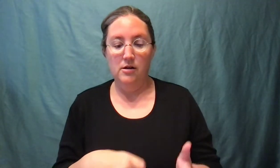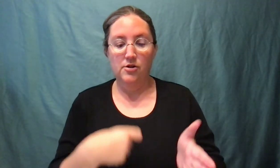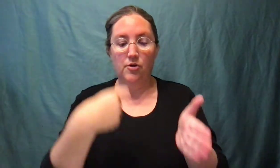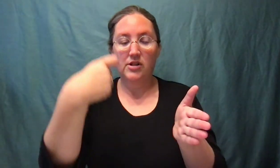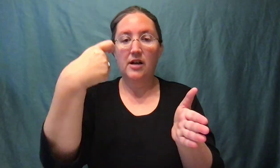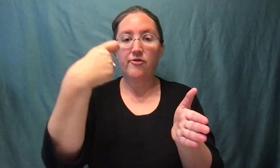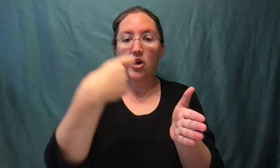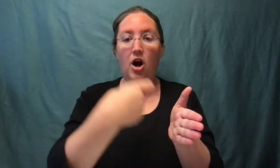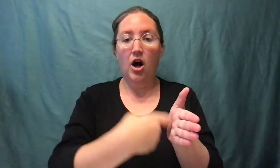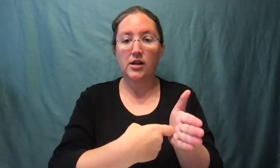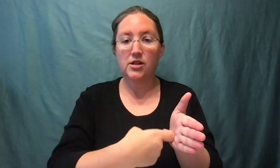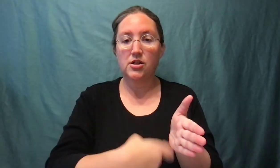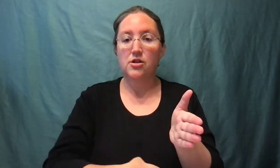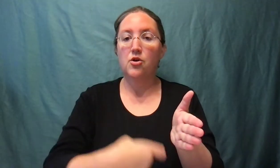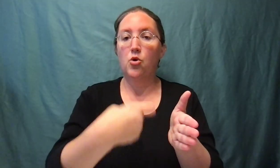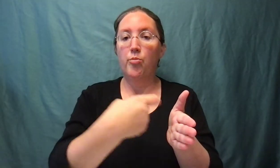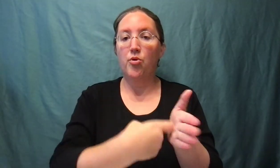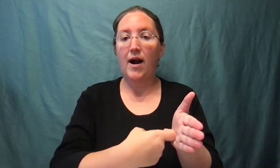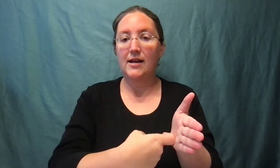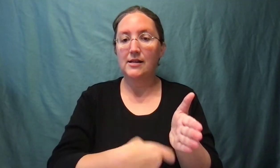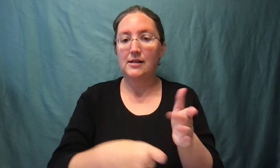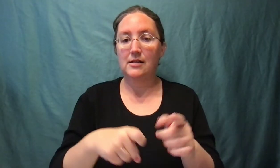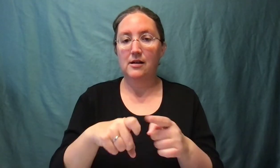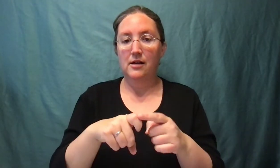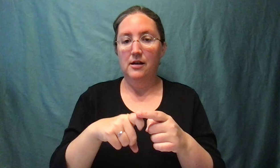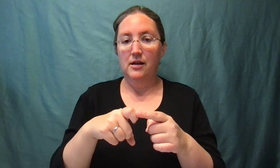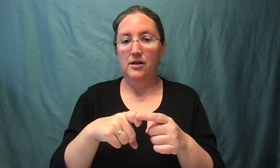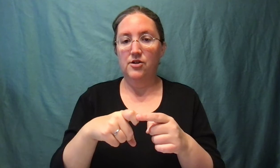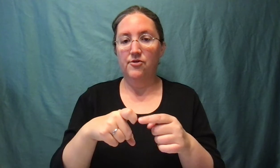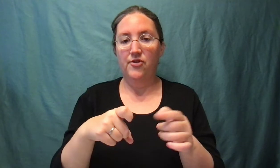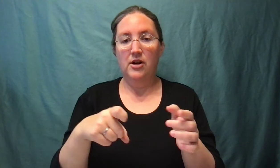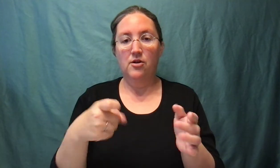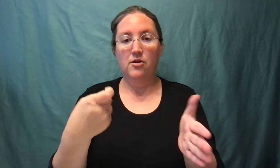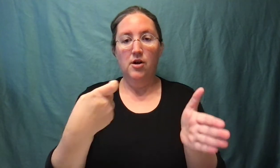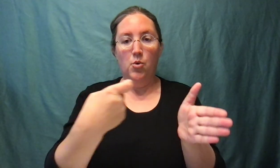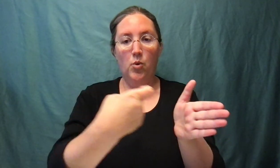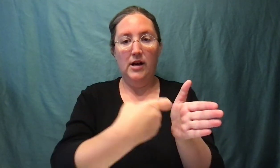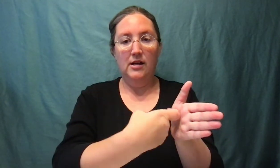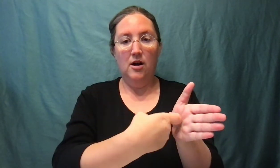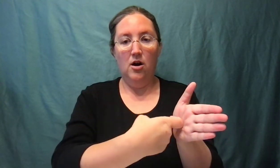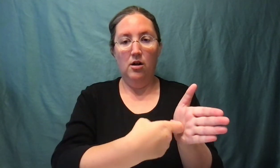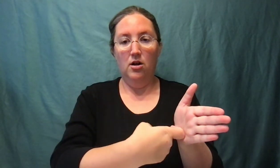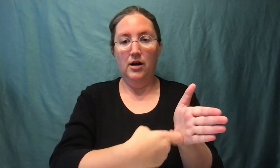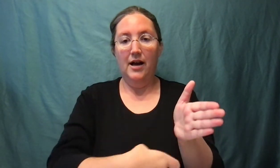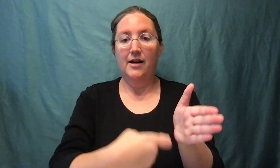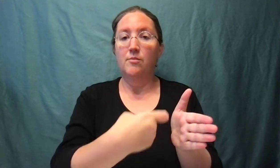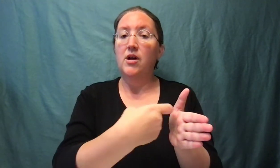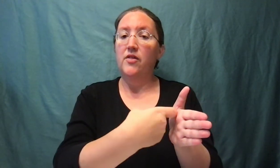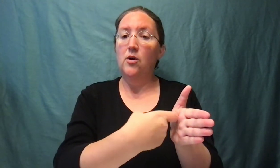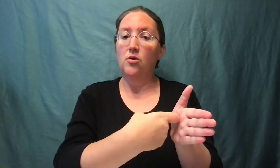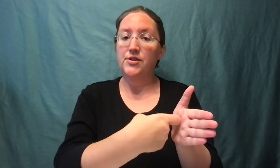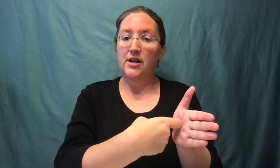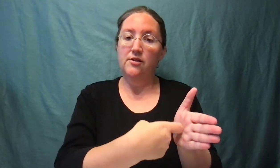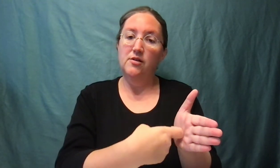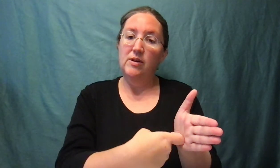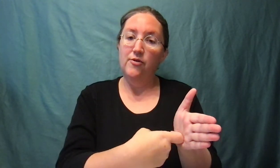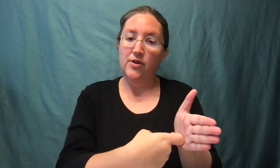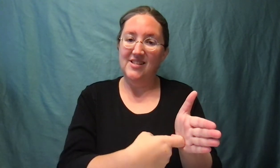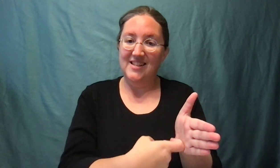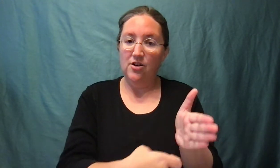So the sign for cost or price is your finger running along an item. The old sign used to be for the sticker